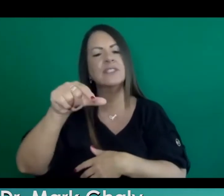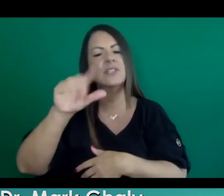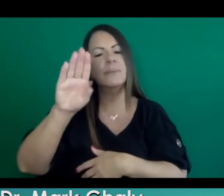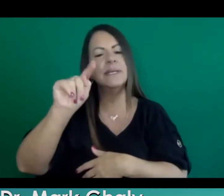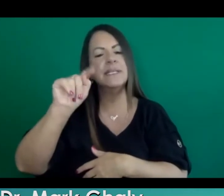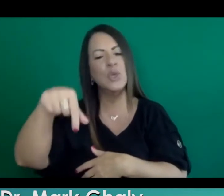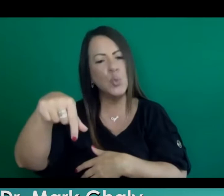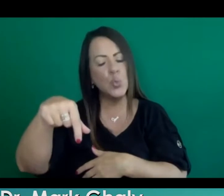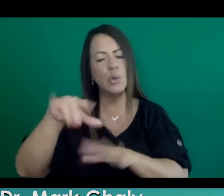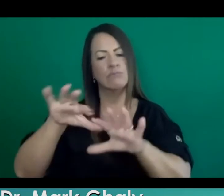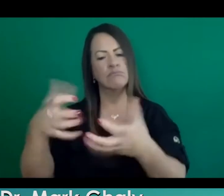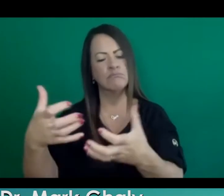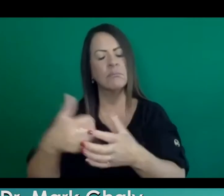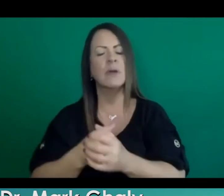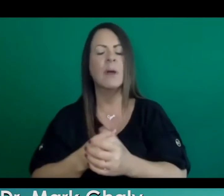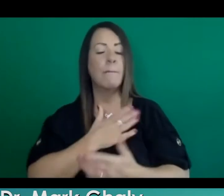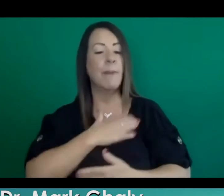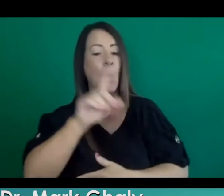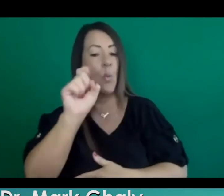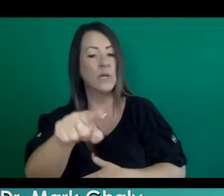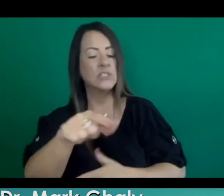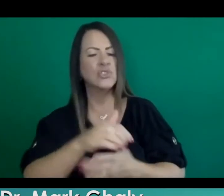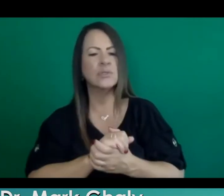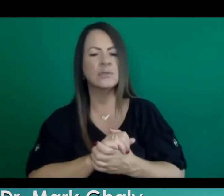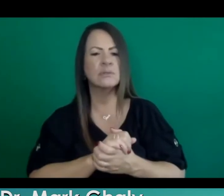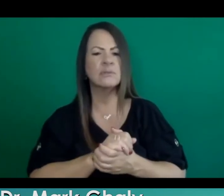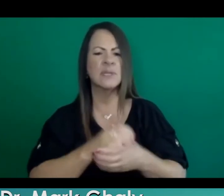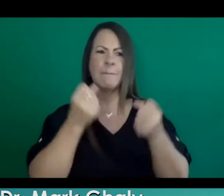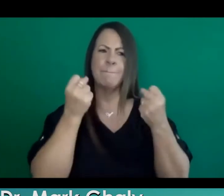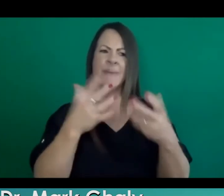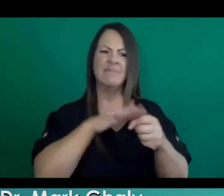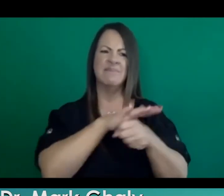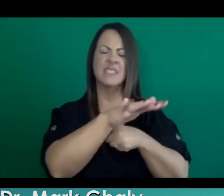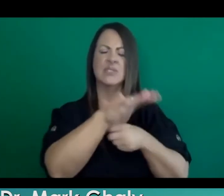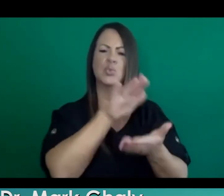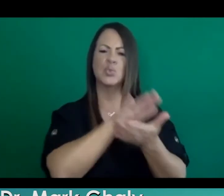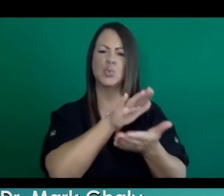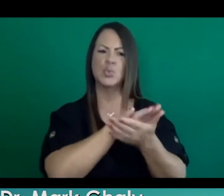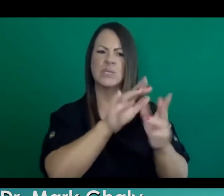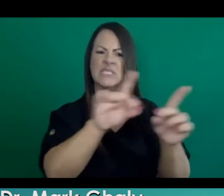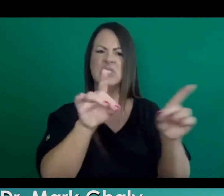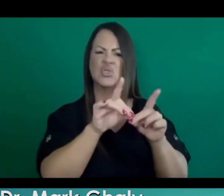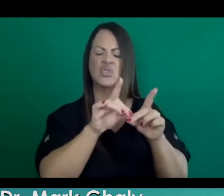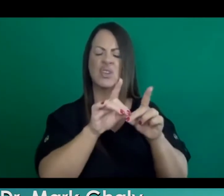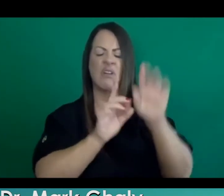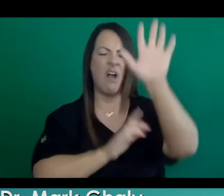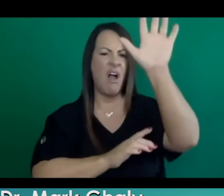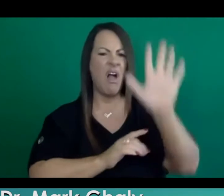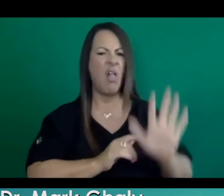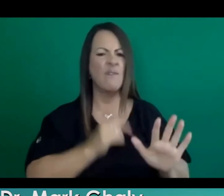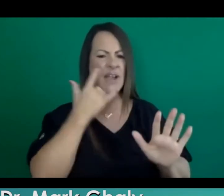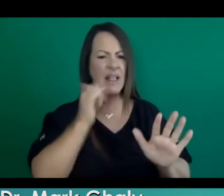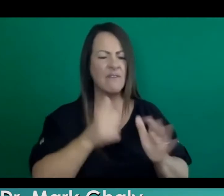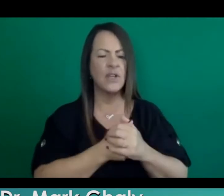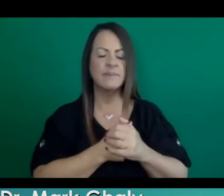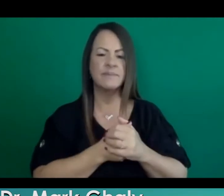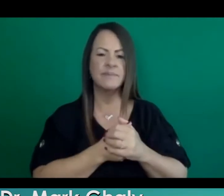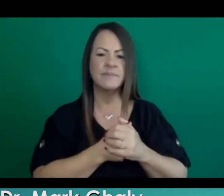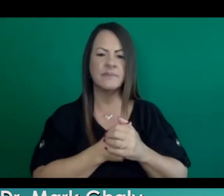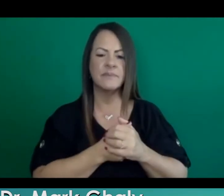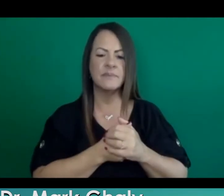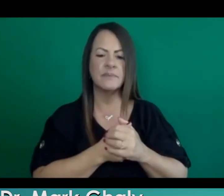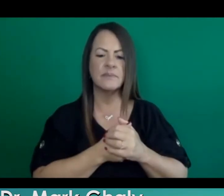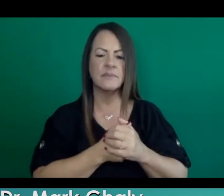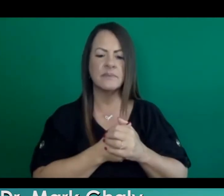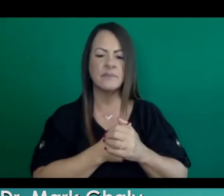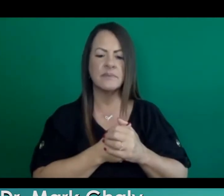question to you today, there are plenty of school districts within the entire state of California. Would you be, that aren't that affirming and